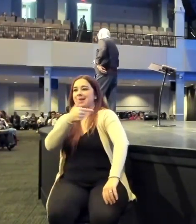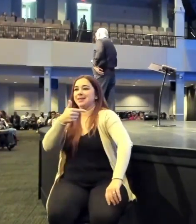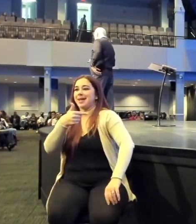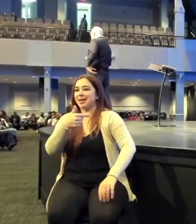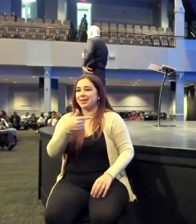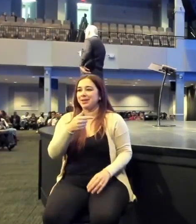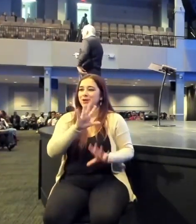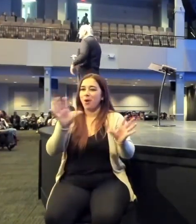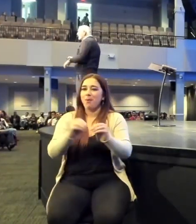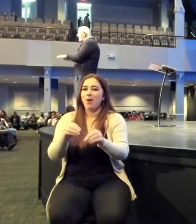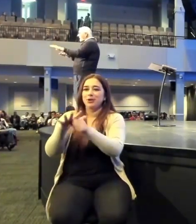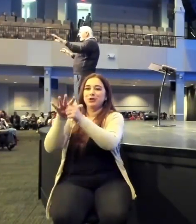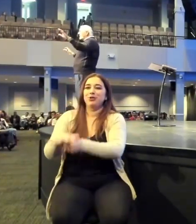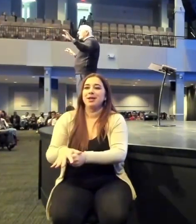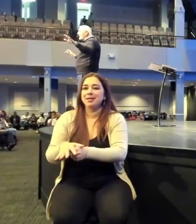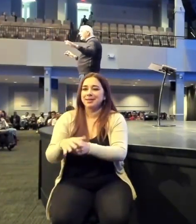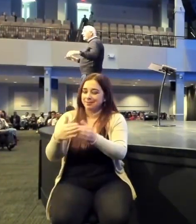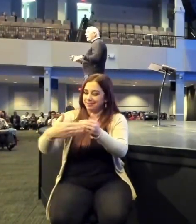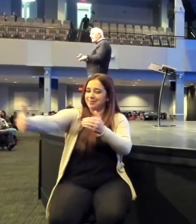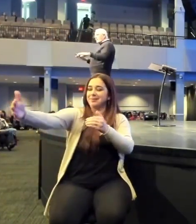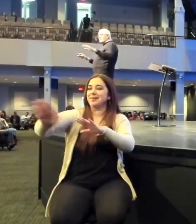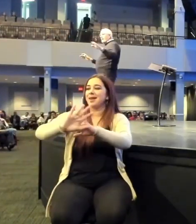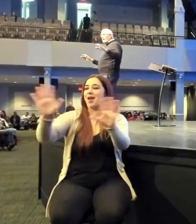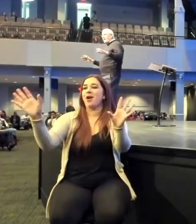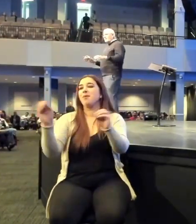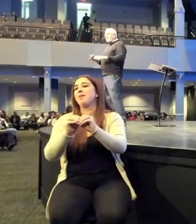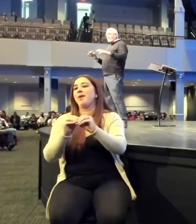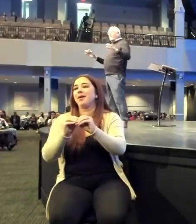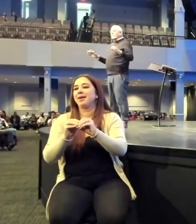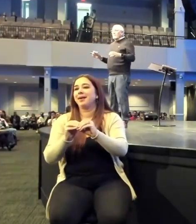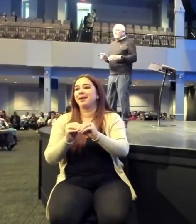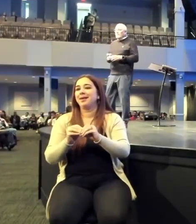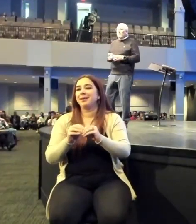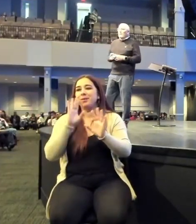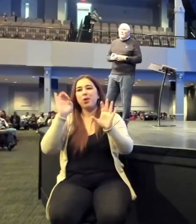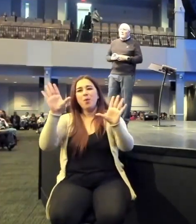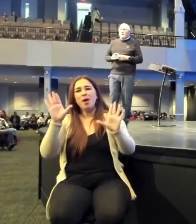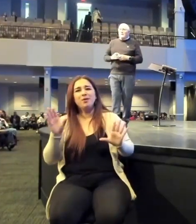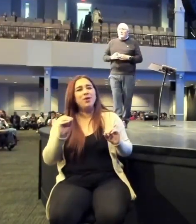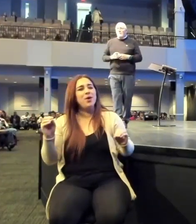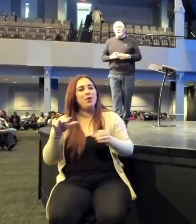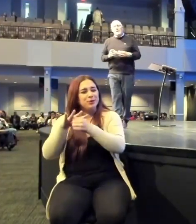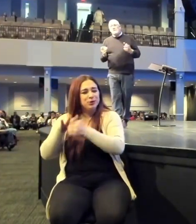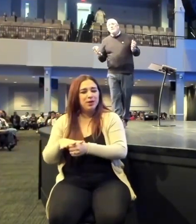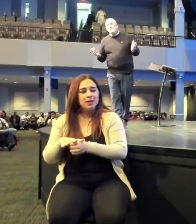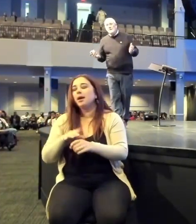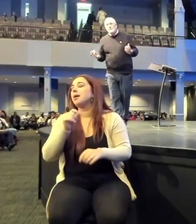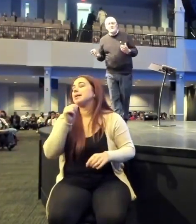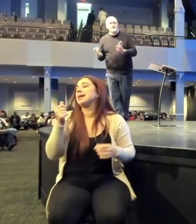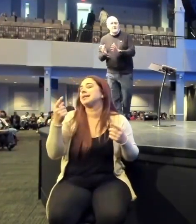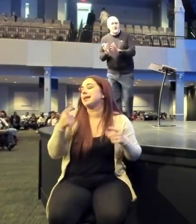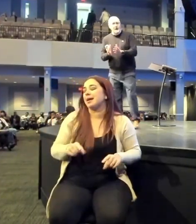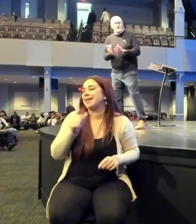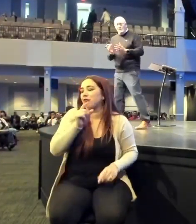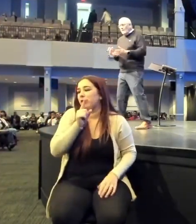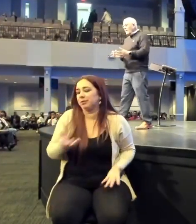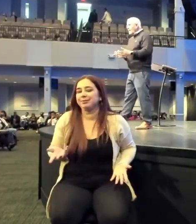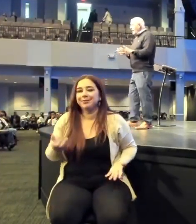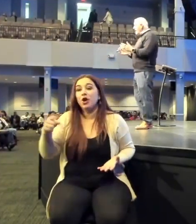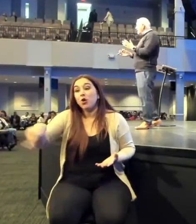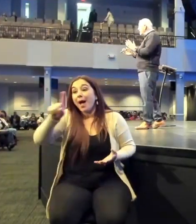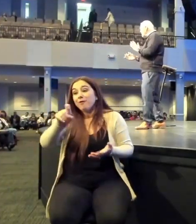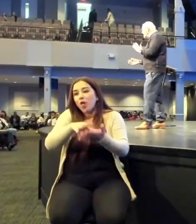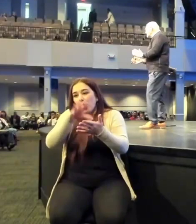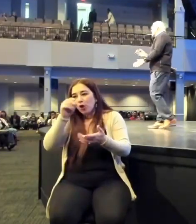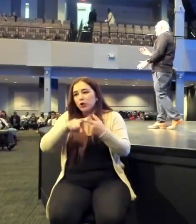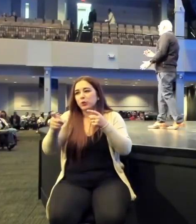you for distress. You'll never have it again in your entire life. Wouldn't that be wonderful? It'd be great. But it doesn't exist. And so you have to learn